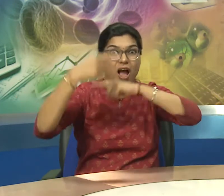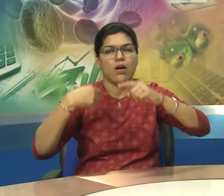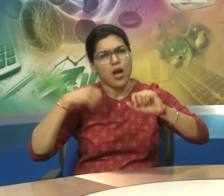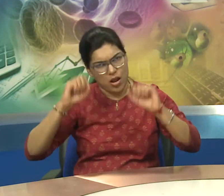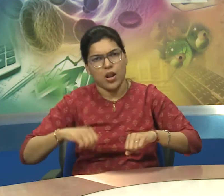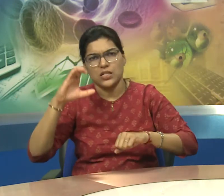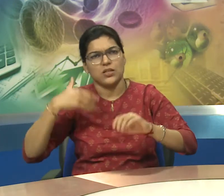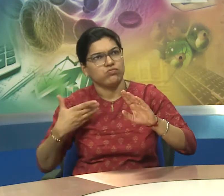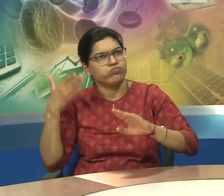to the consumer.